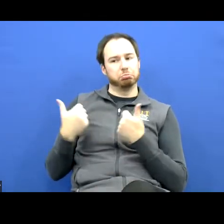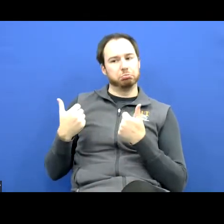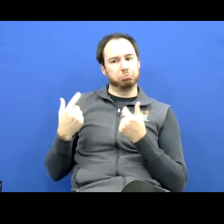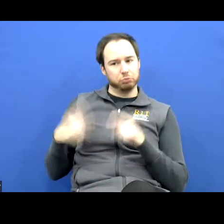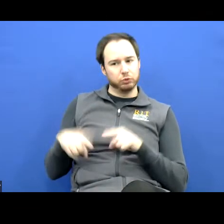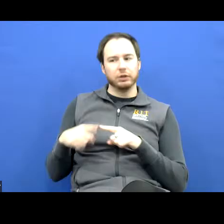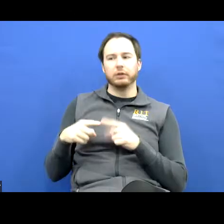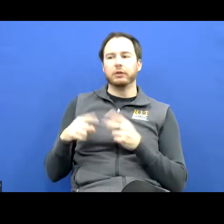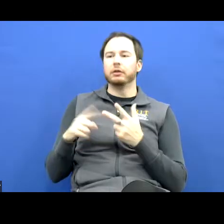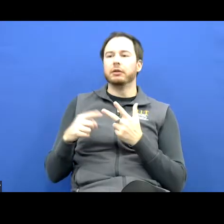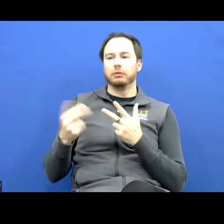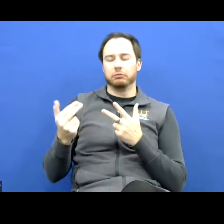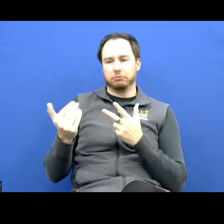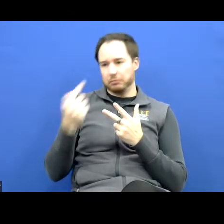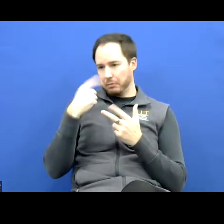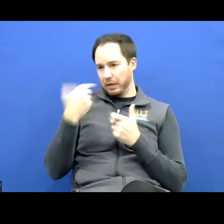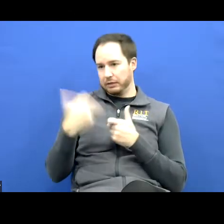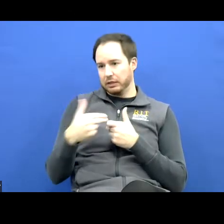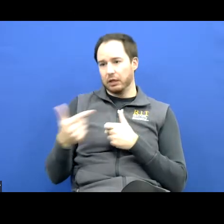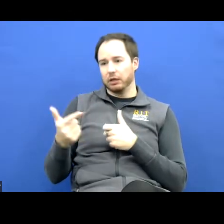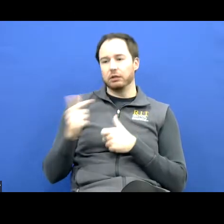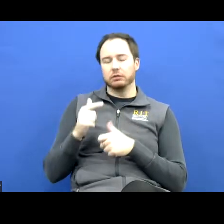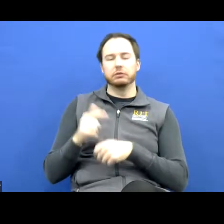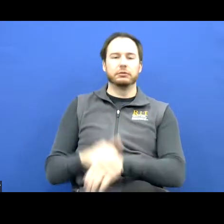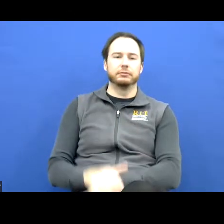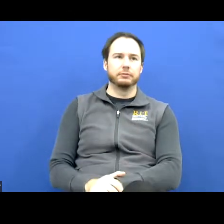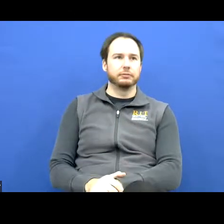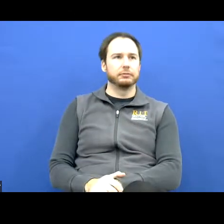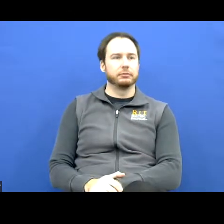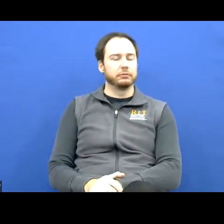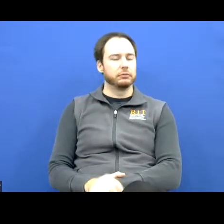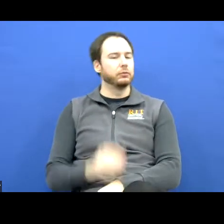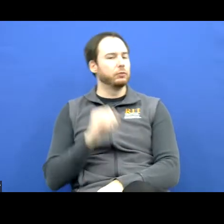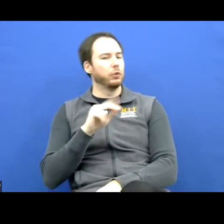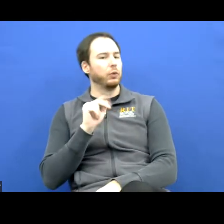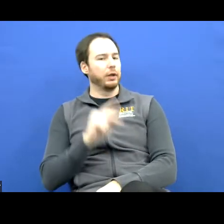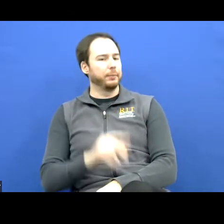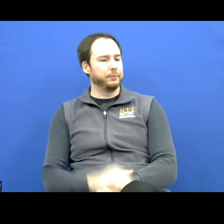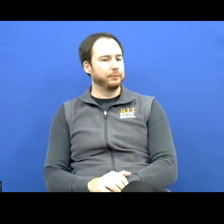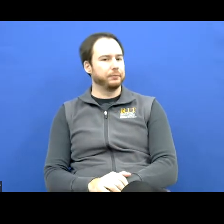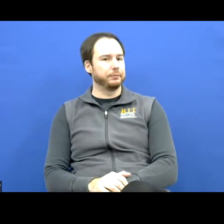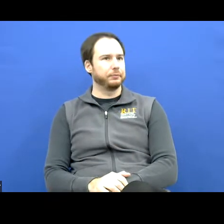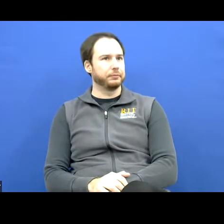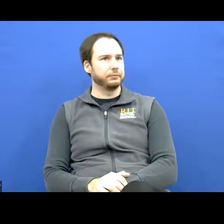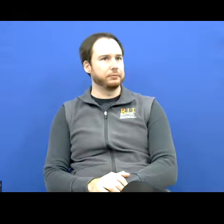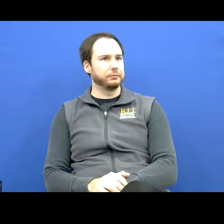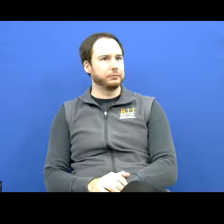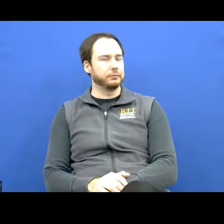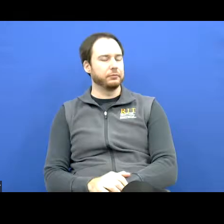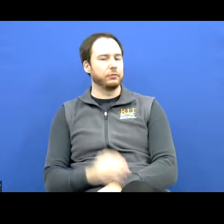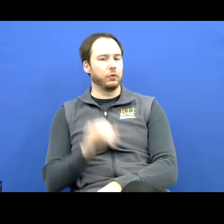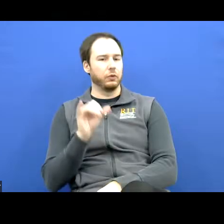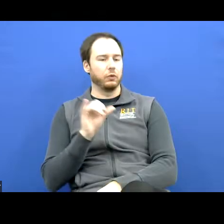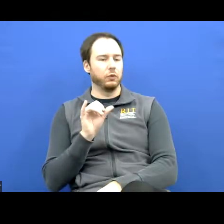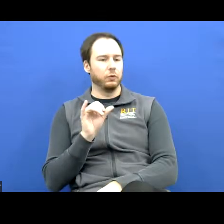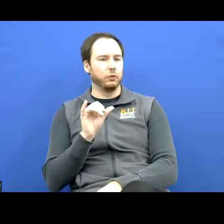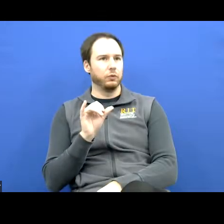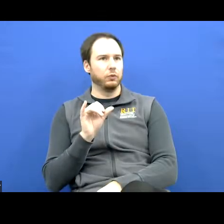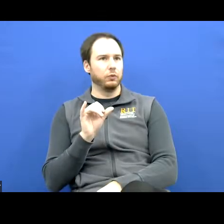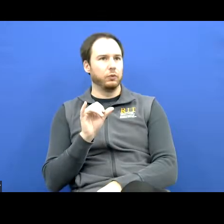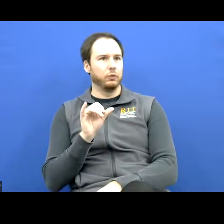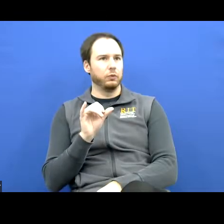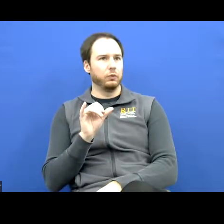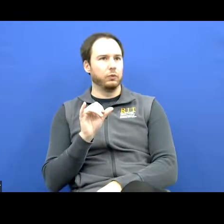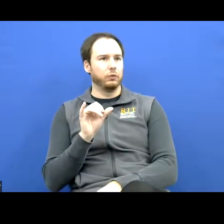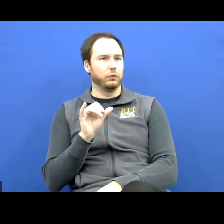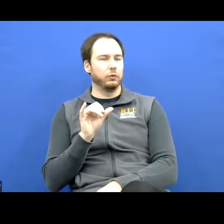the third one to finally sign it over. So. Okay, and then also, I think in